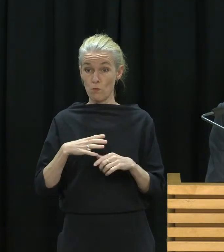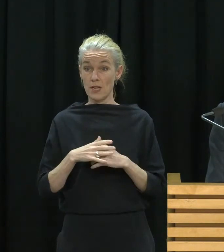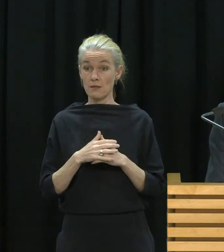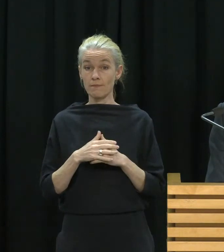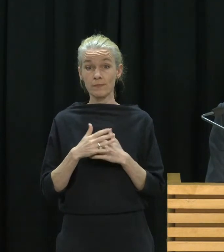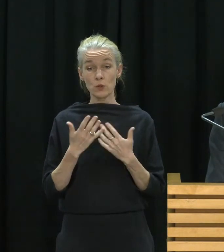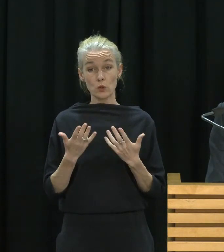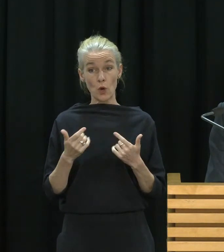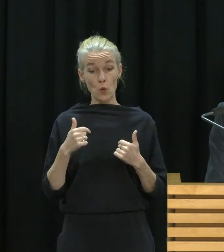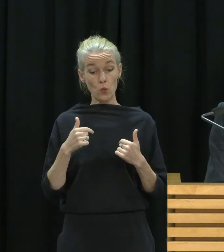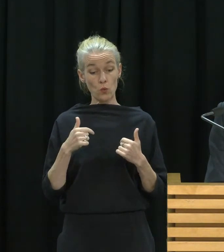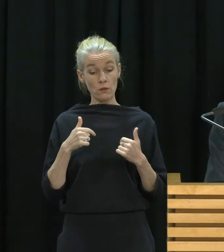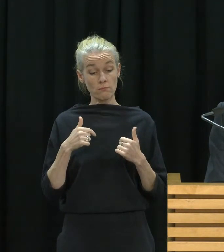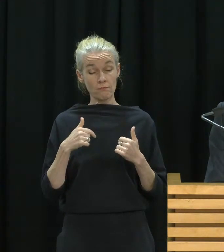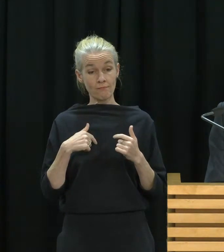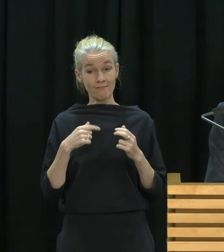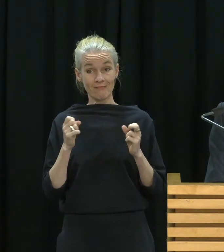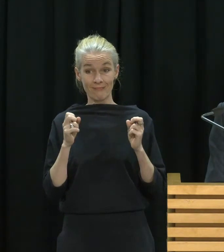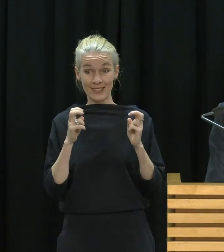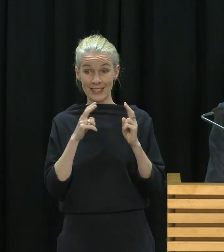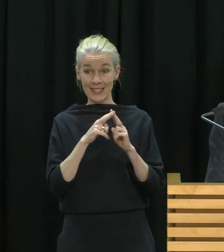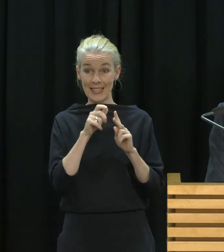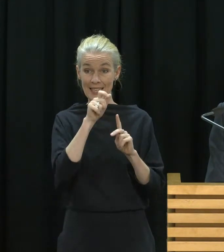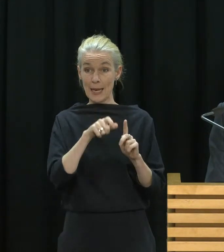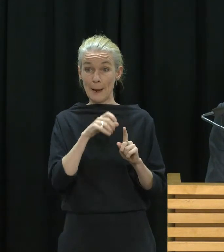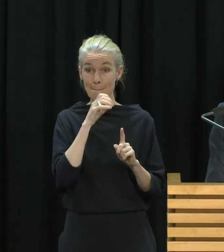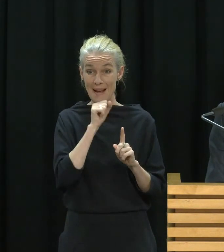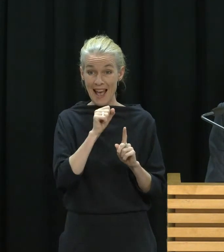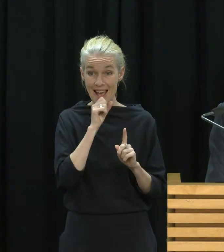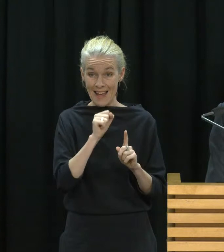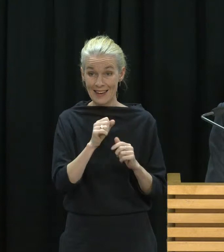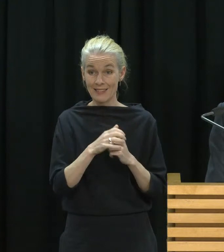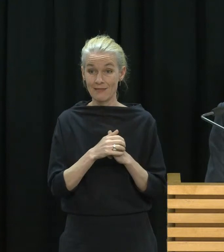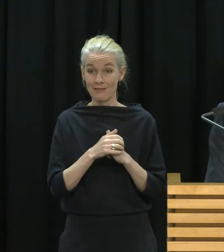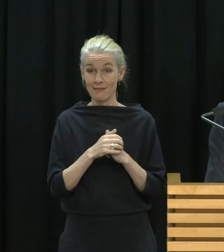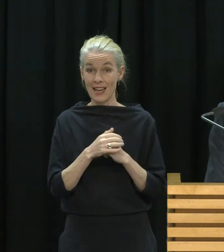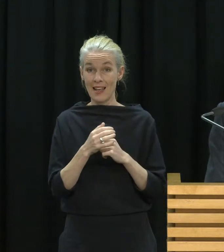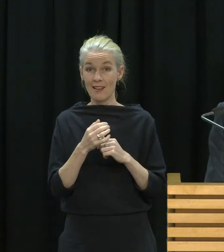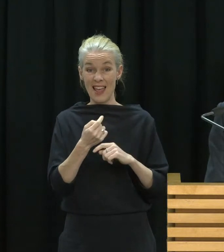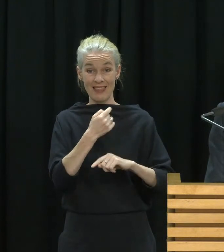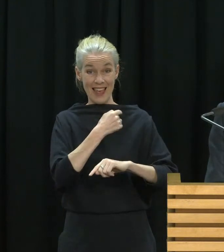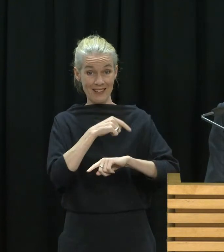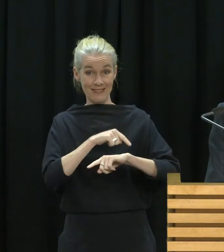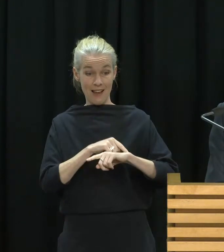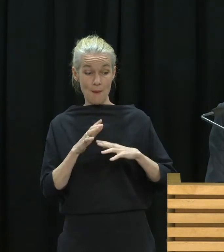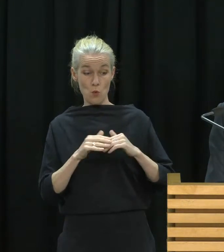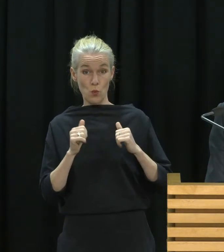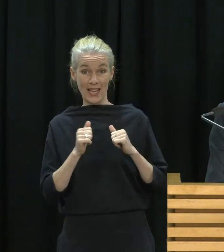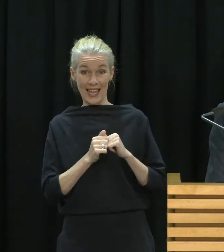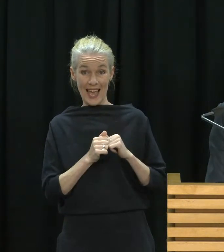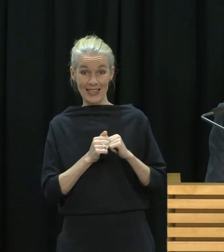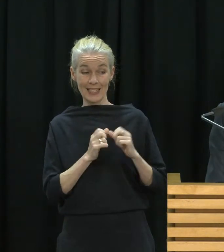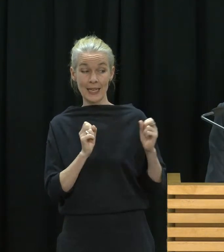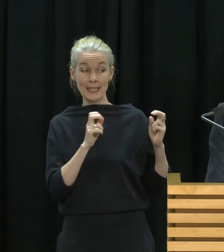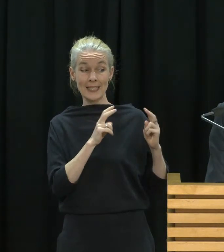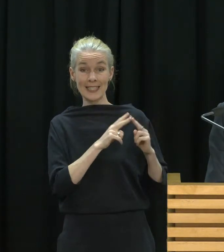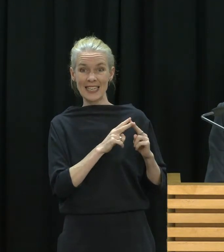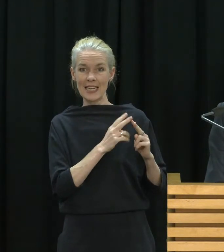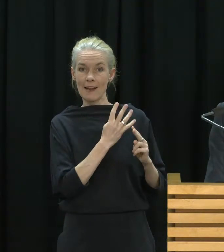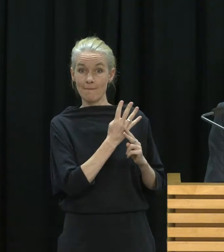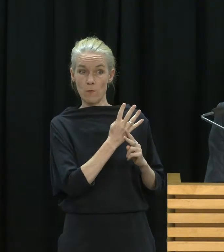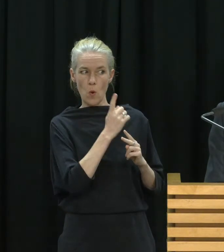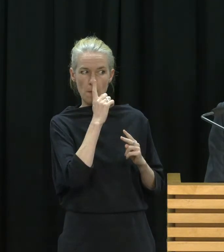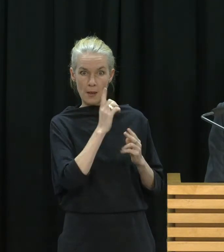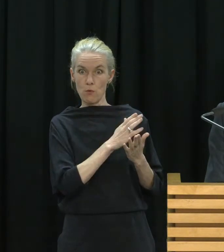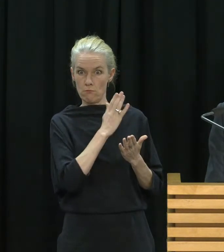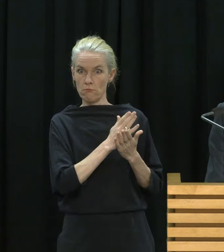this person arrived, there was 4 positive cases in Sydney. How, since then, thousands of people from